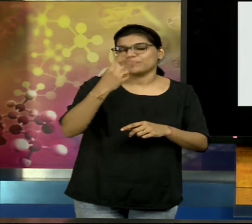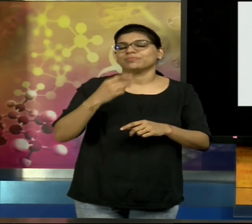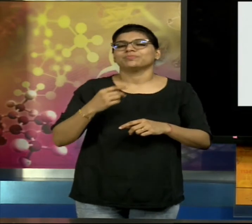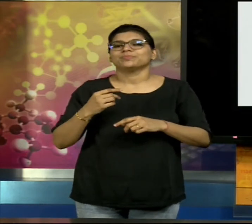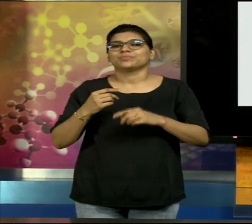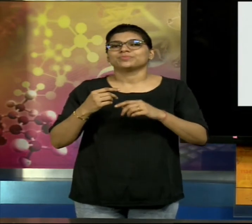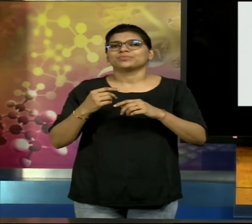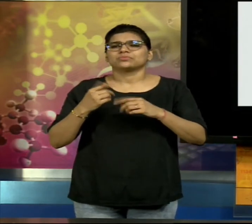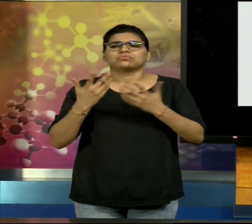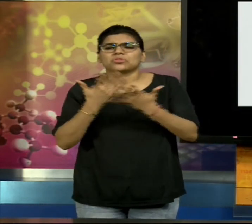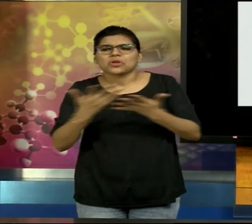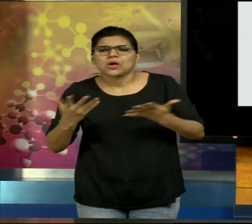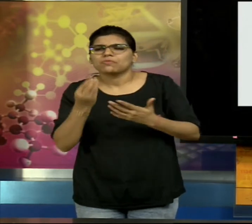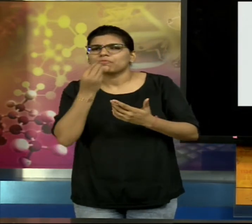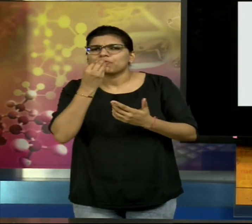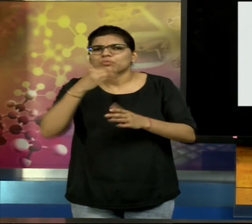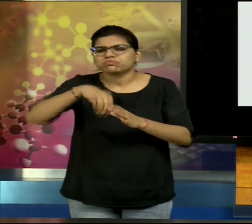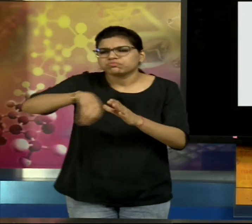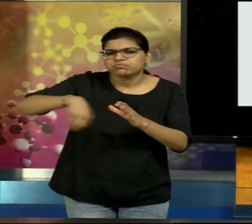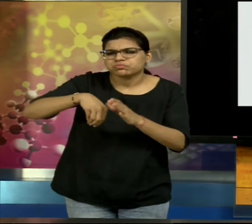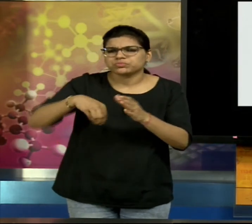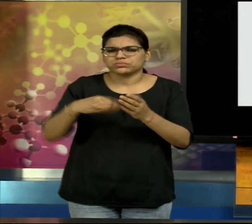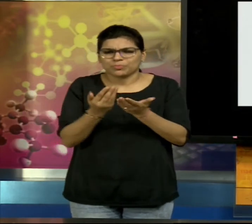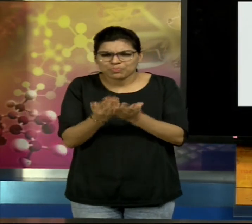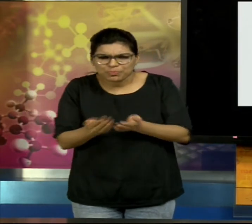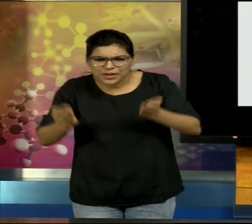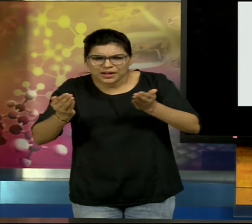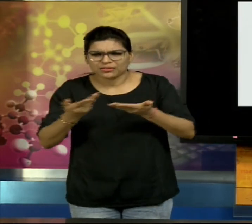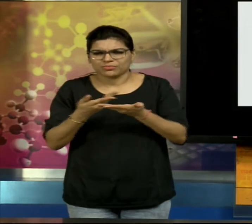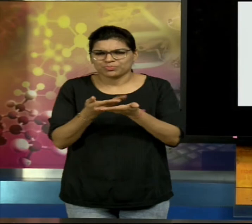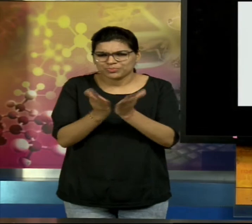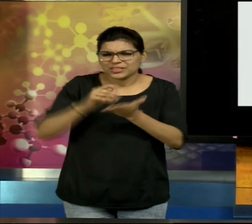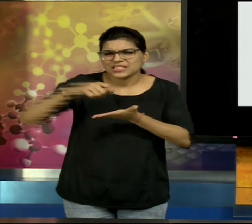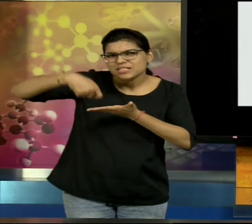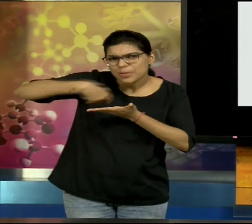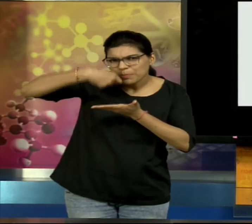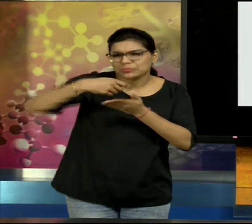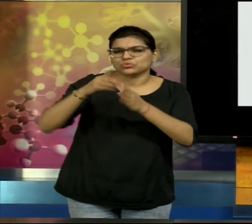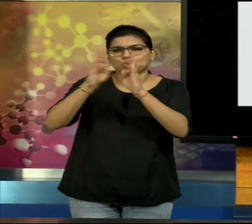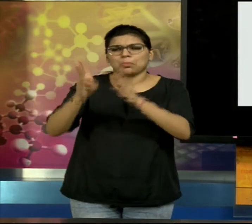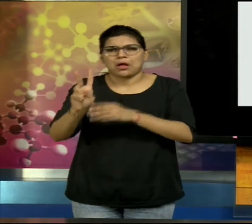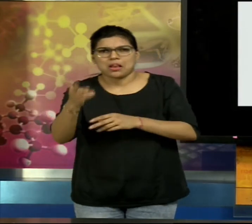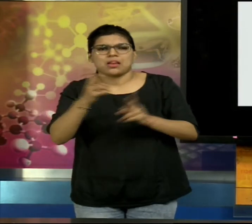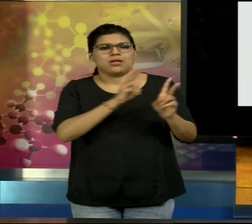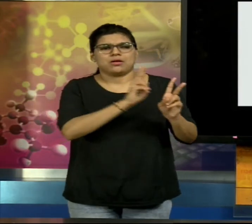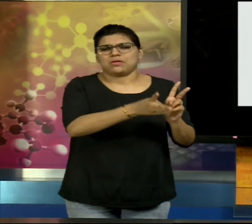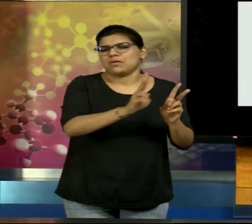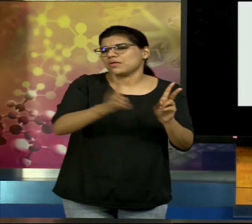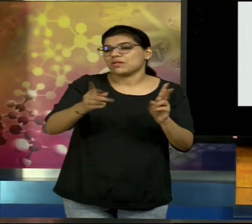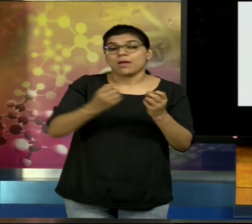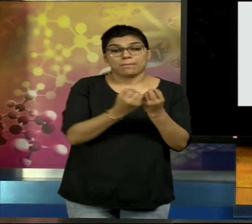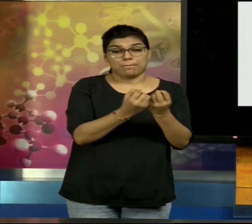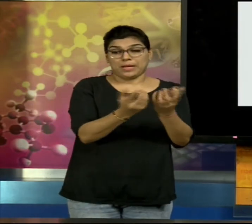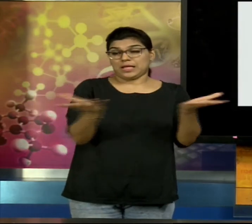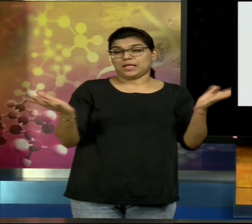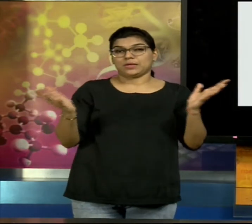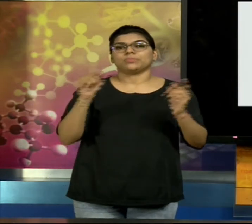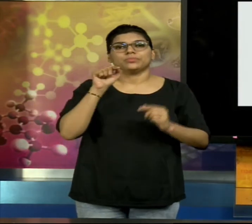are different levels, or you can see different floors in the building, and there are different shops. Some restaurant are